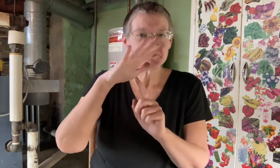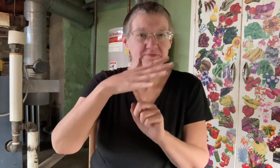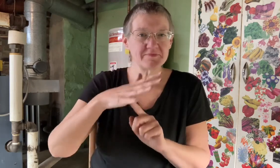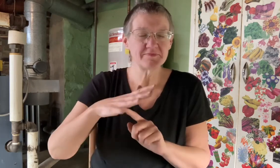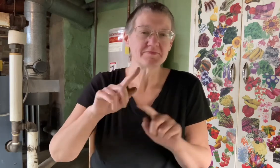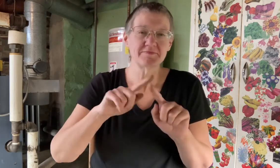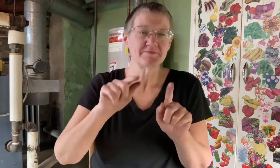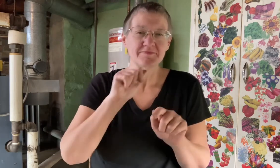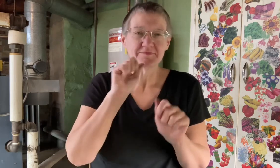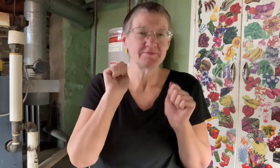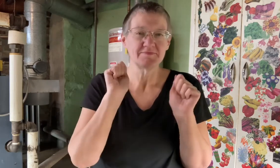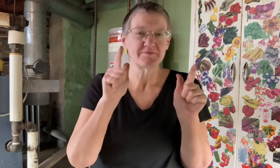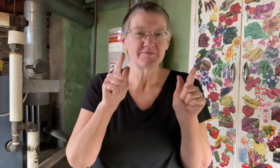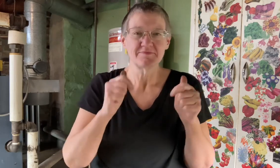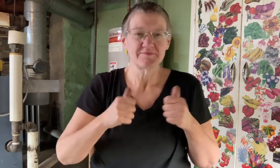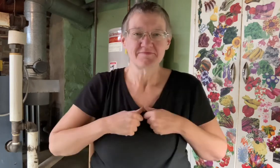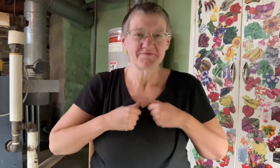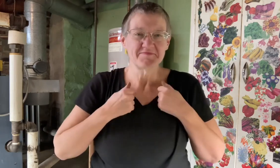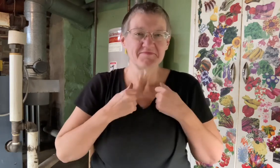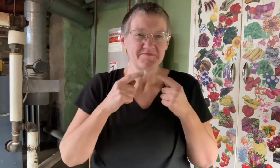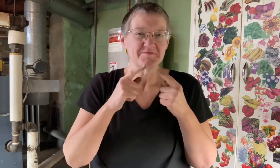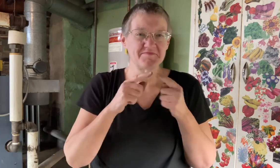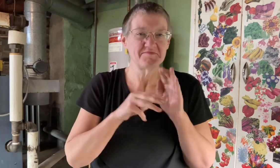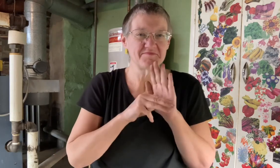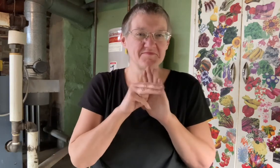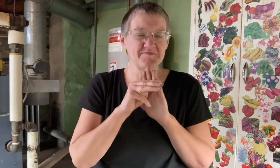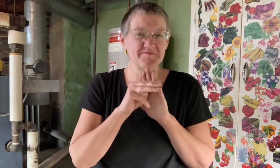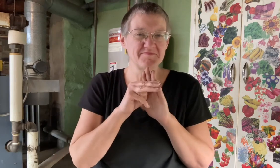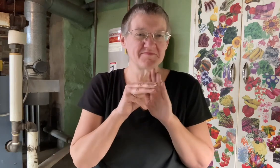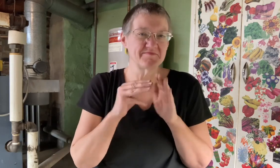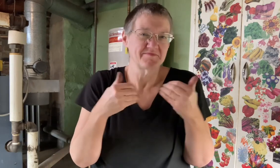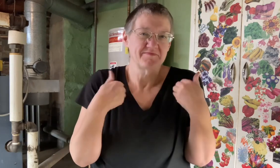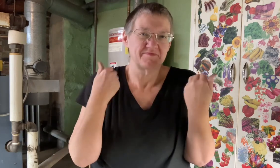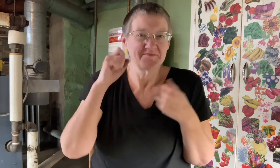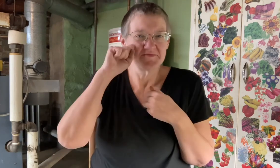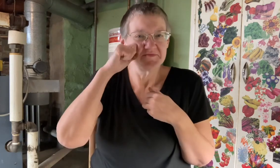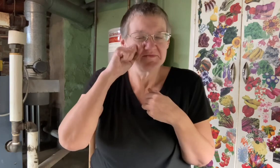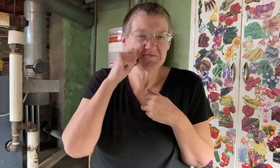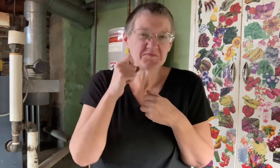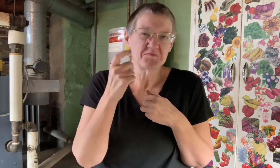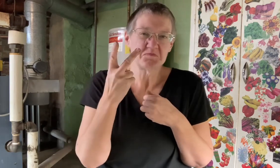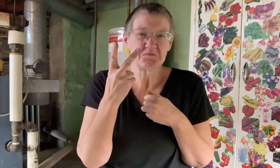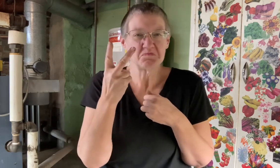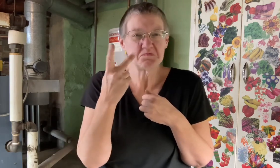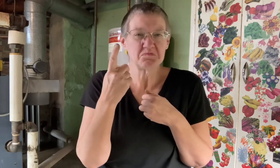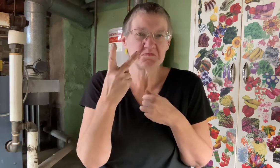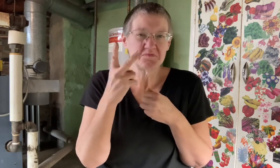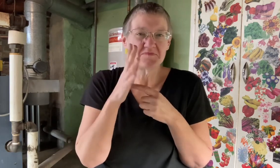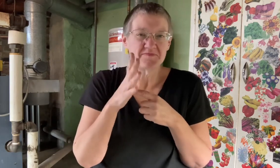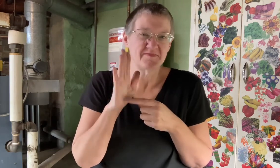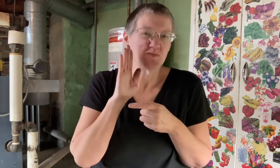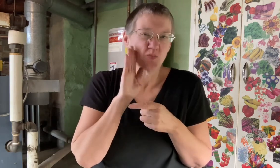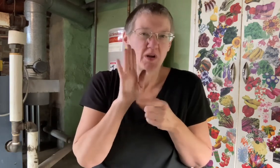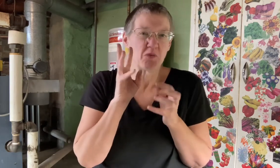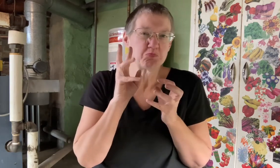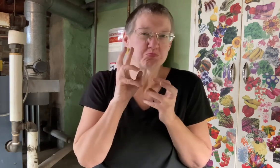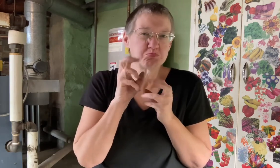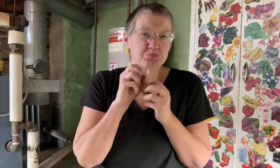tends to have about 8 to 12 leaves, but not all of them are going to survive to maturity. In young onions, 1 or 2 leaves are going to